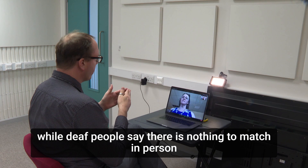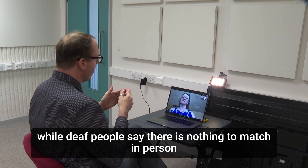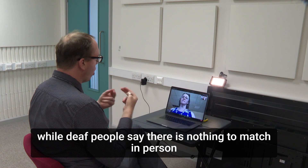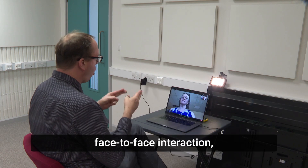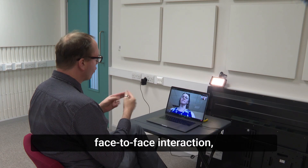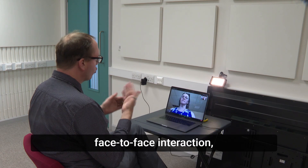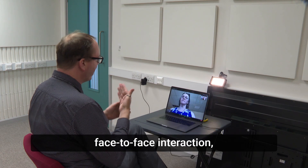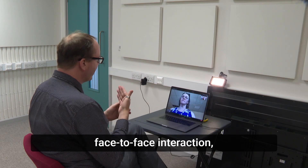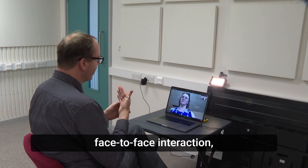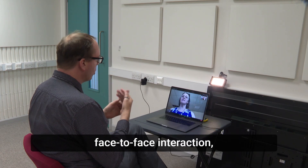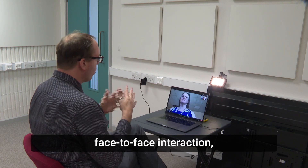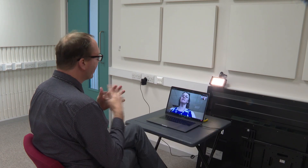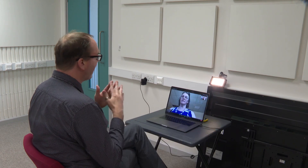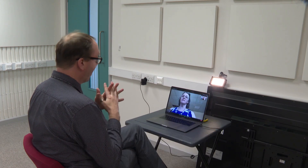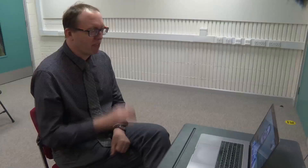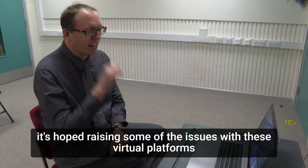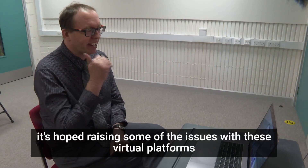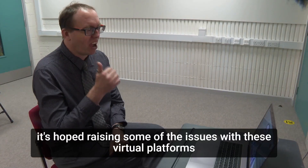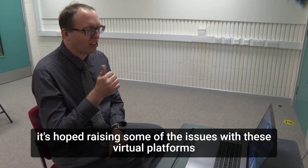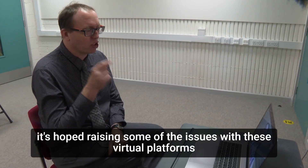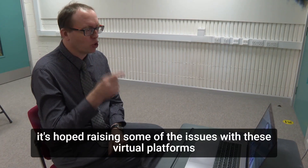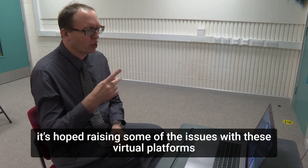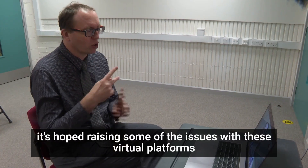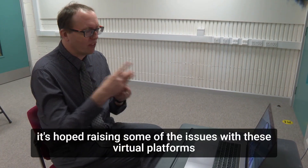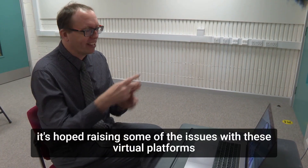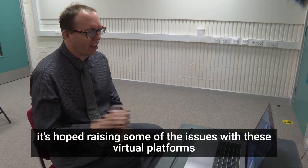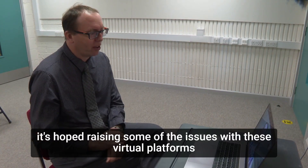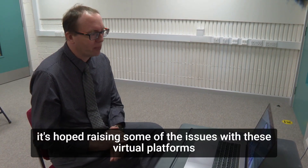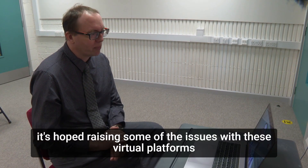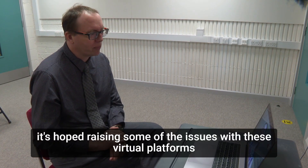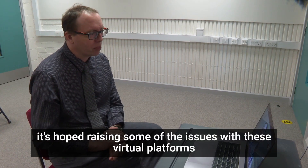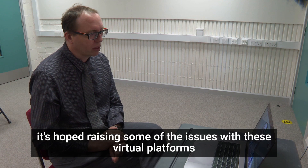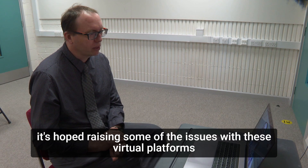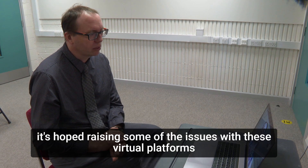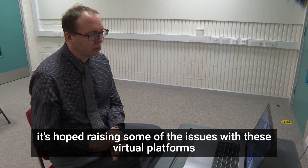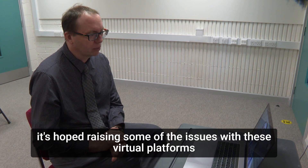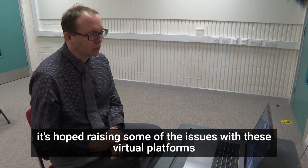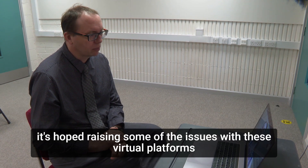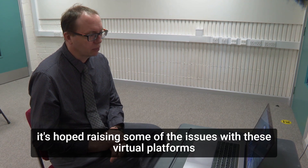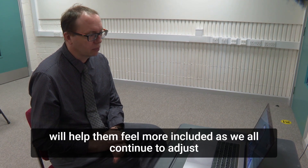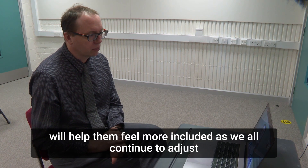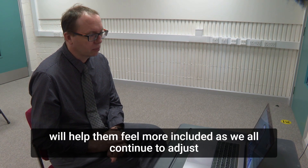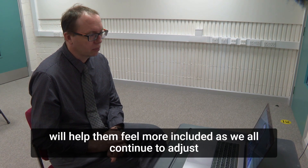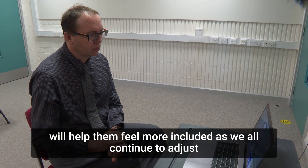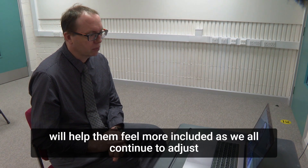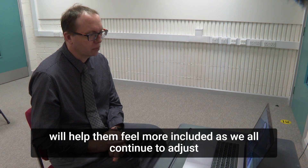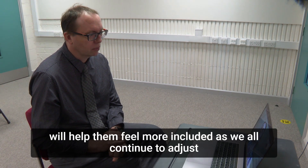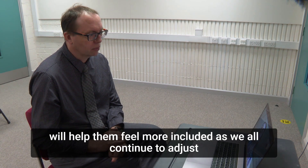in-person, face-to-face interaction, it's hoped raising some of the issues with these virtual platforms will help them feel more